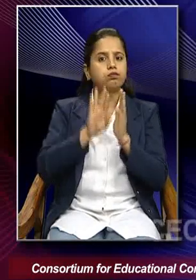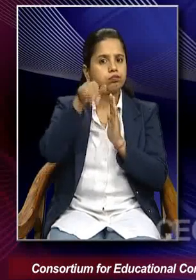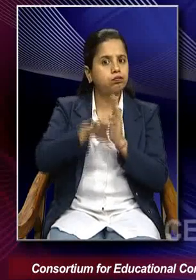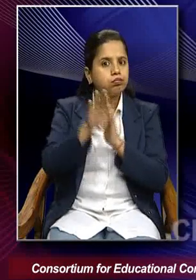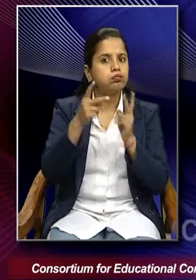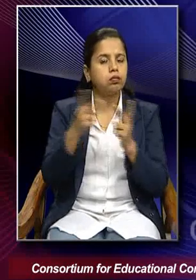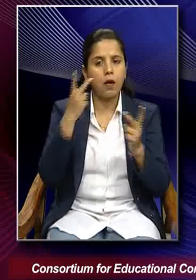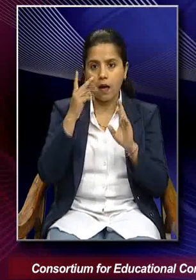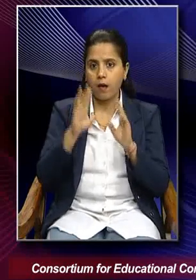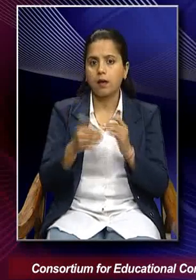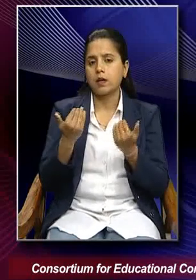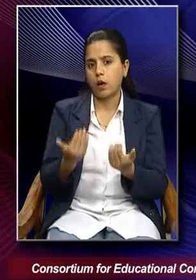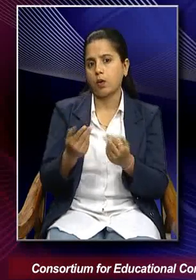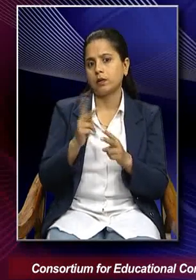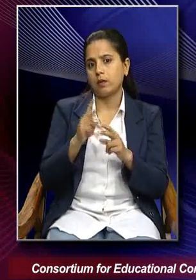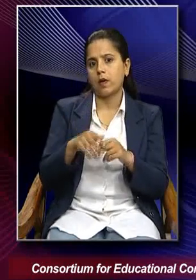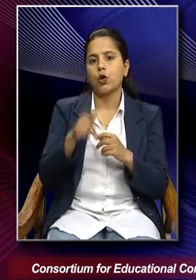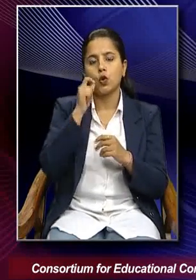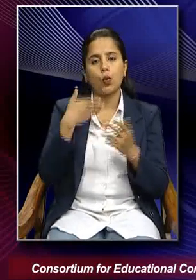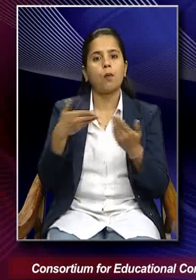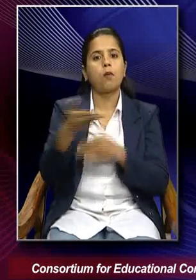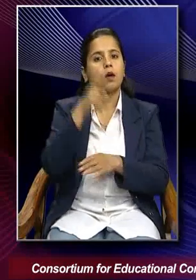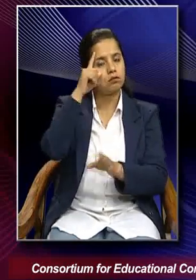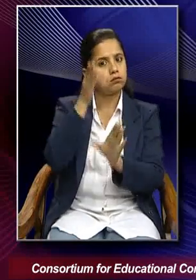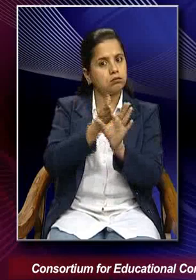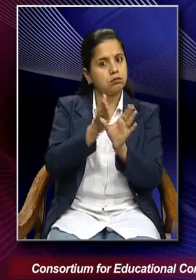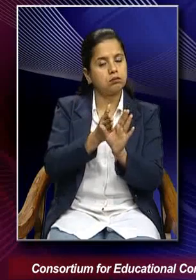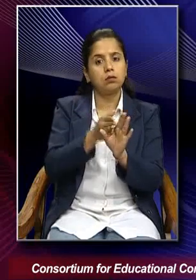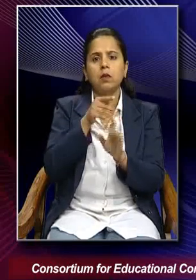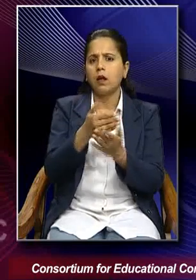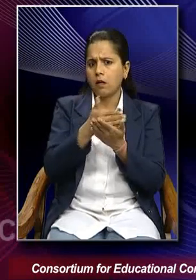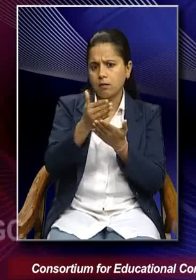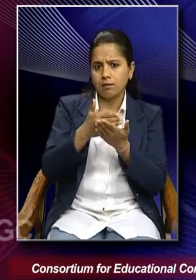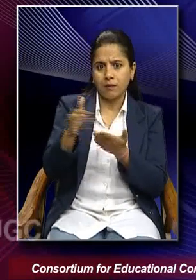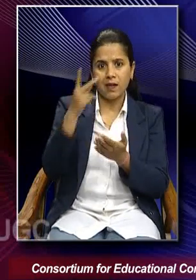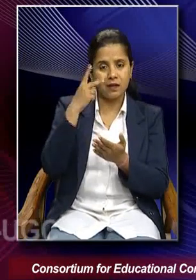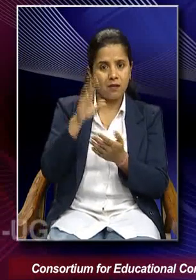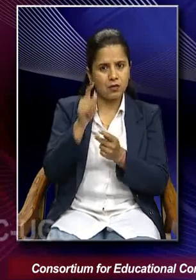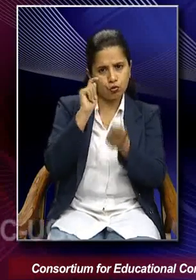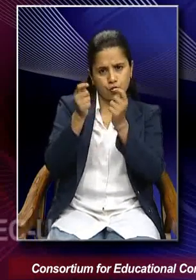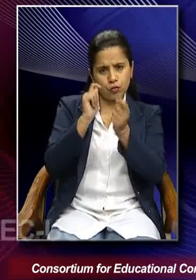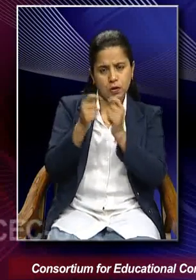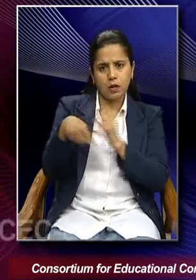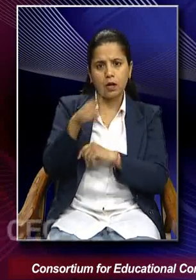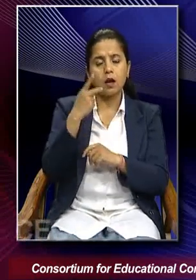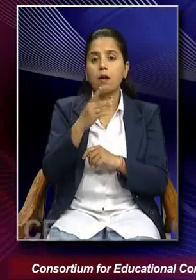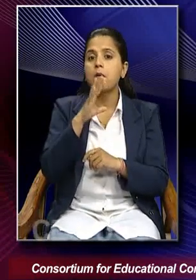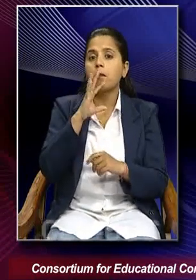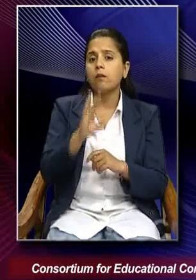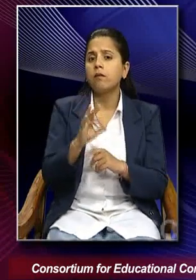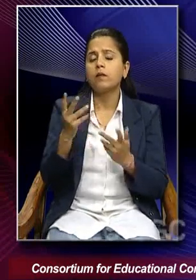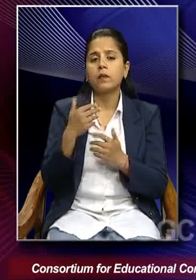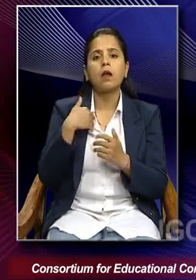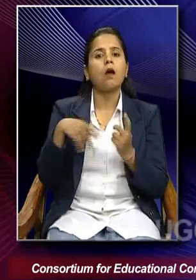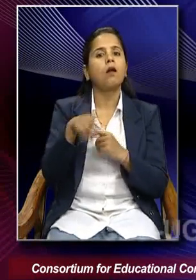that are present in human psyche. And the removal of these modifications would in fact take